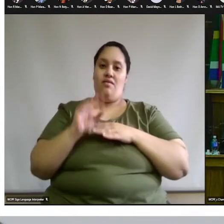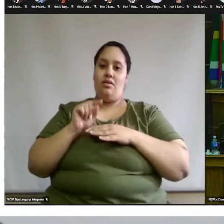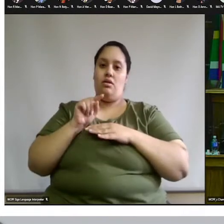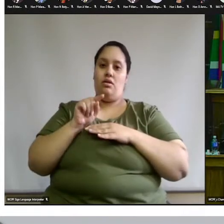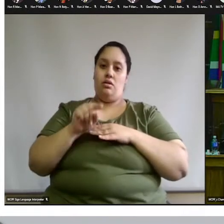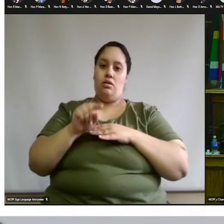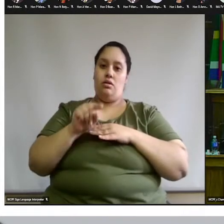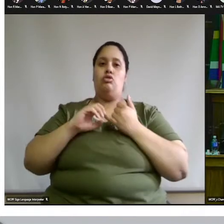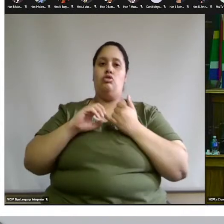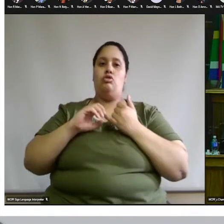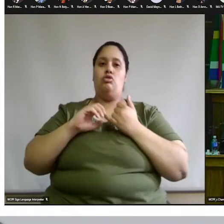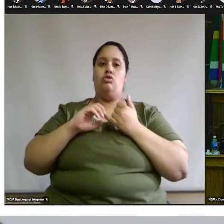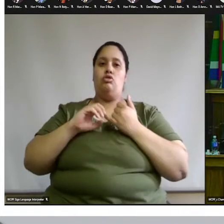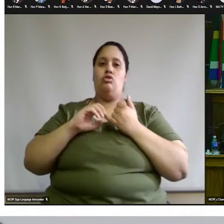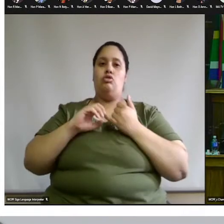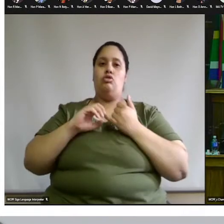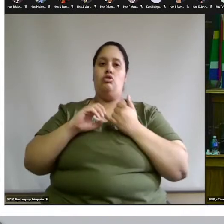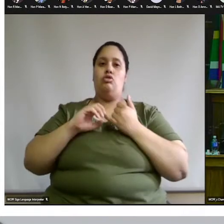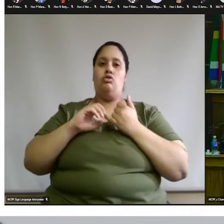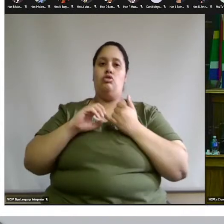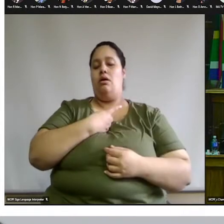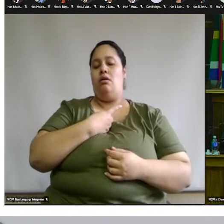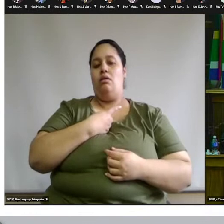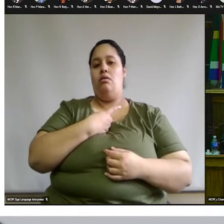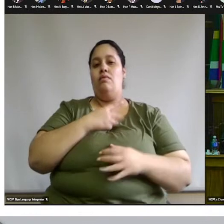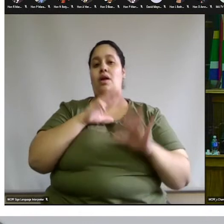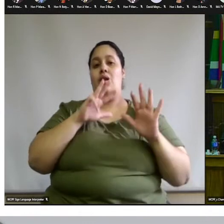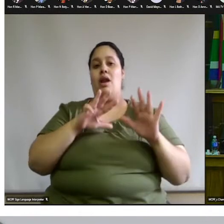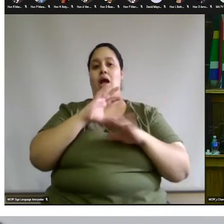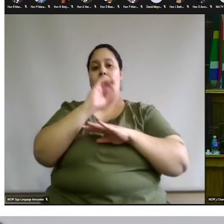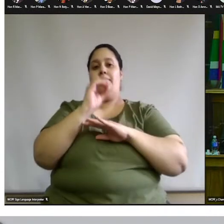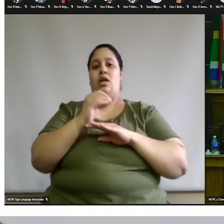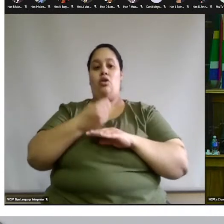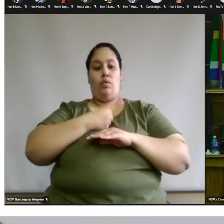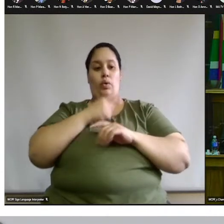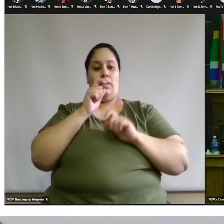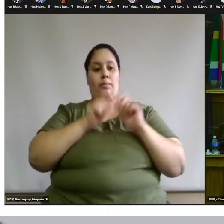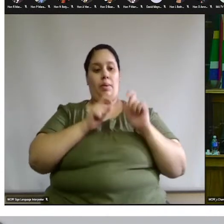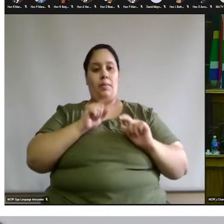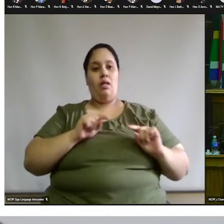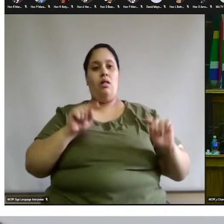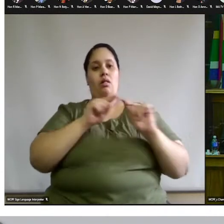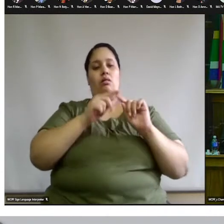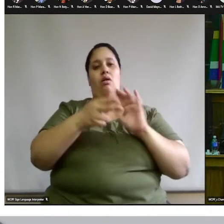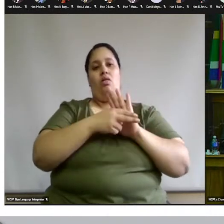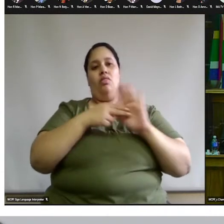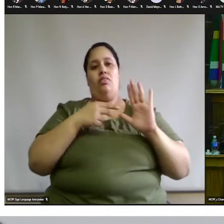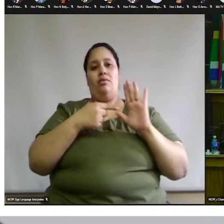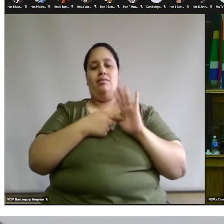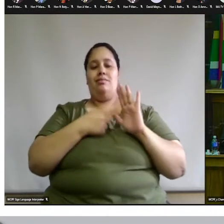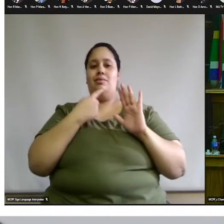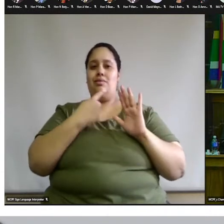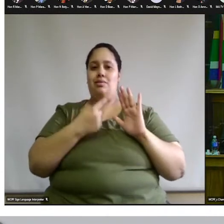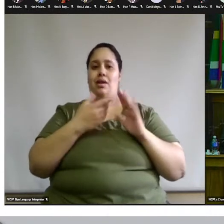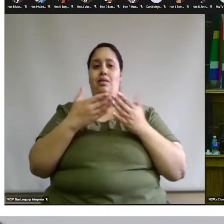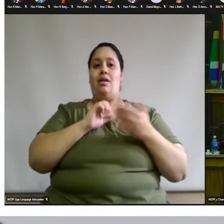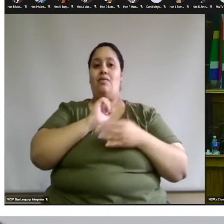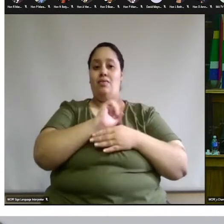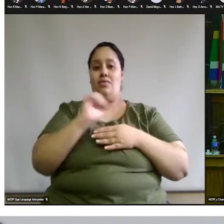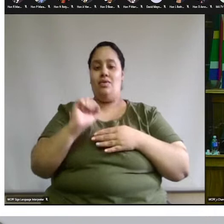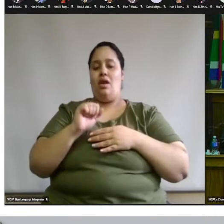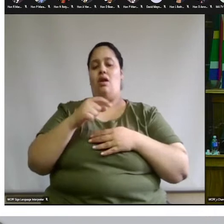to take their own lives. 9% of young people's deaths are labeled as suicide.